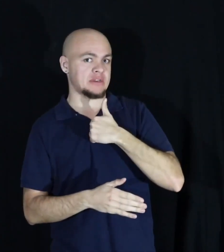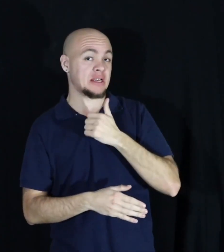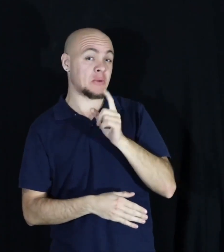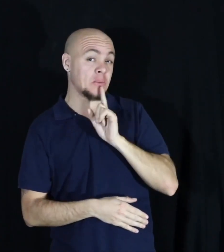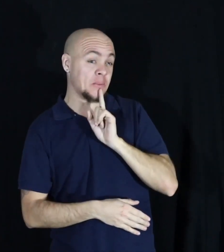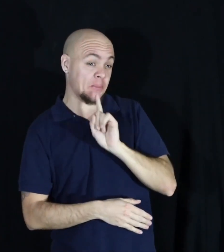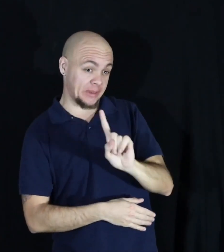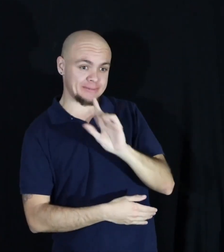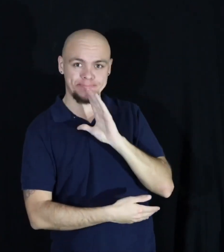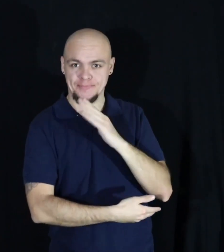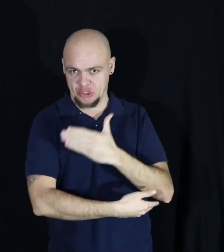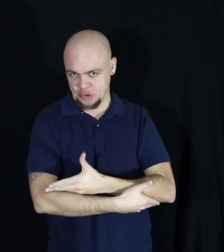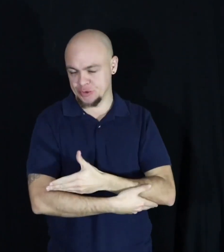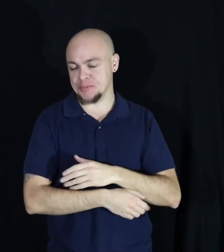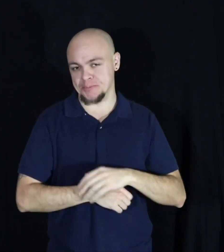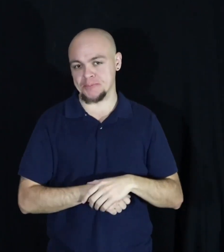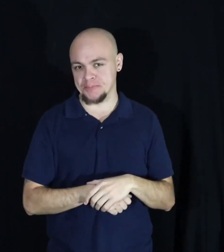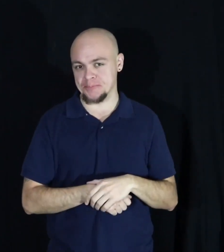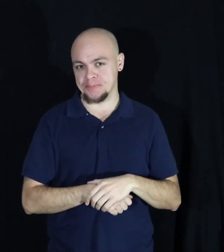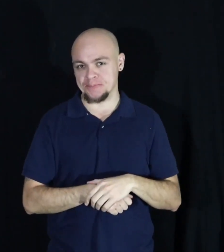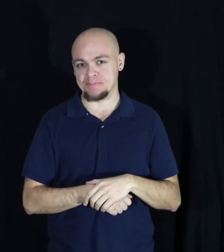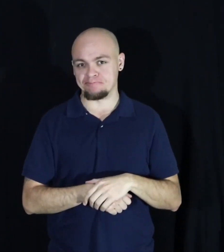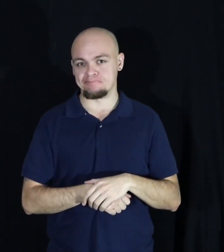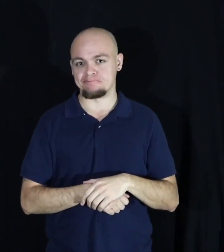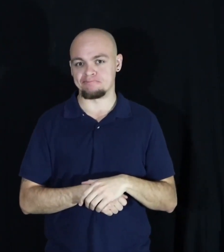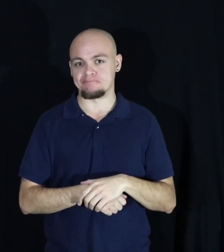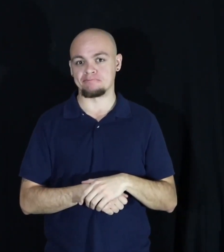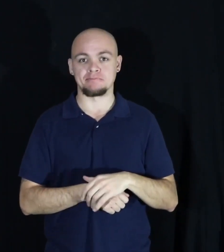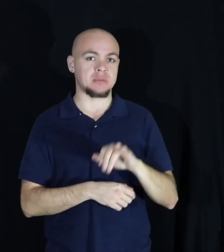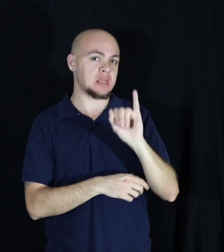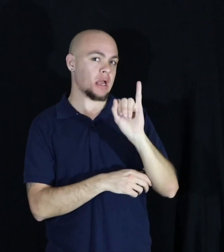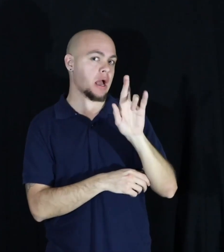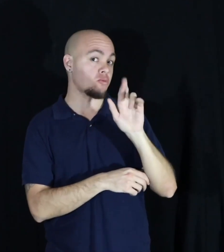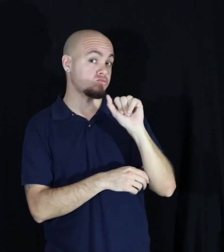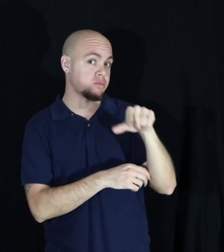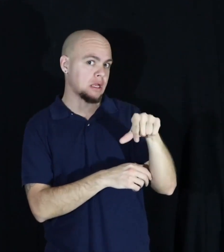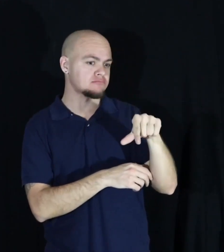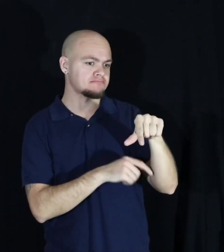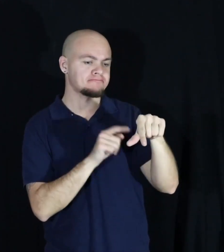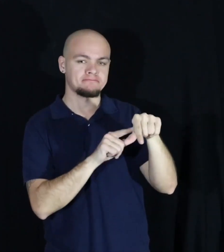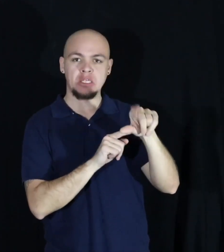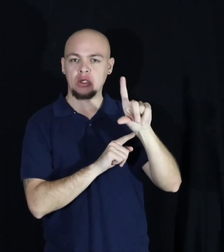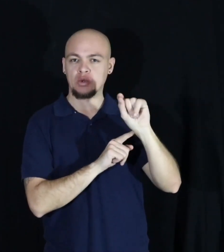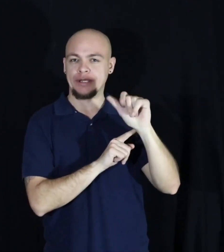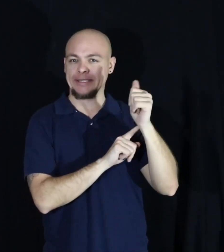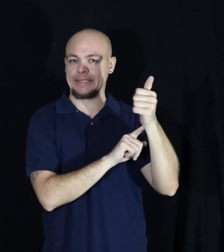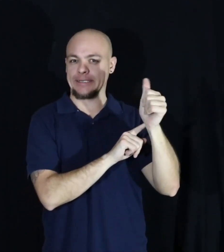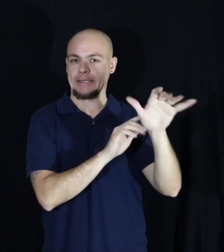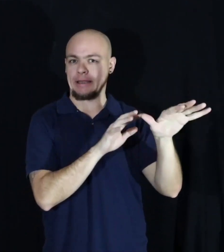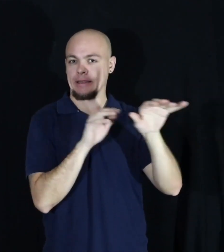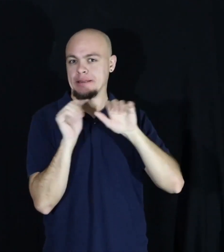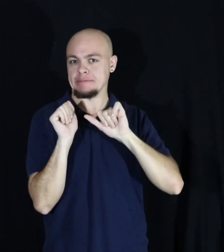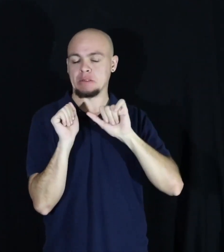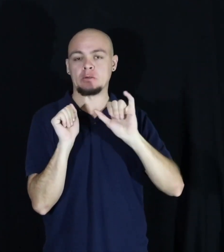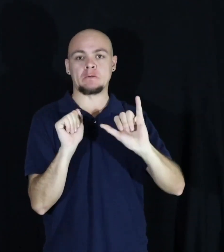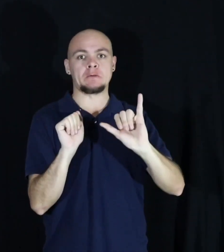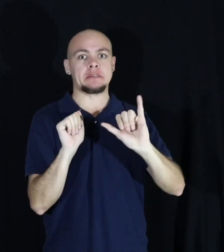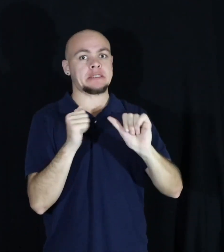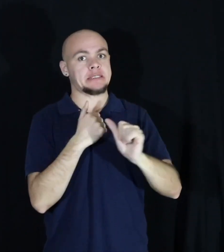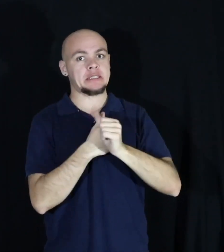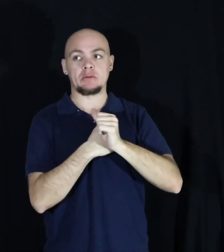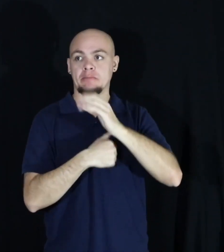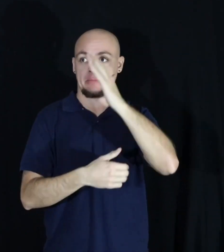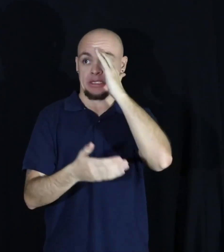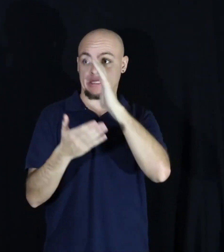daughter. Before we left Iraq in 2010, dangerous fraction threatened to kill my husband